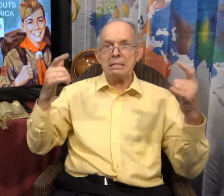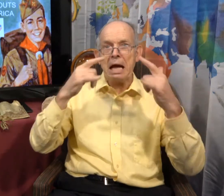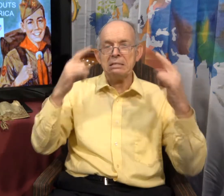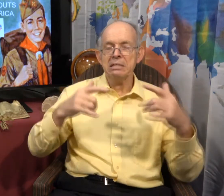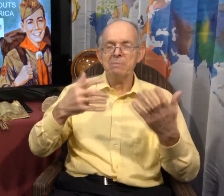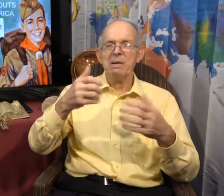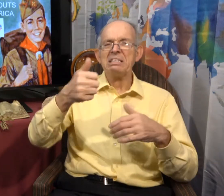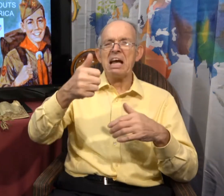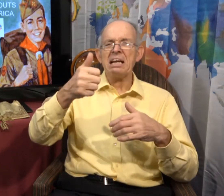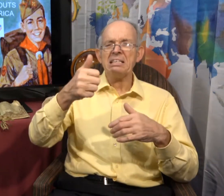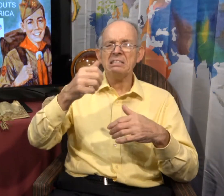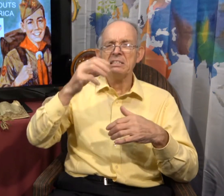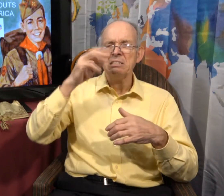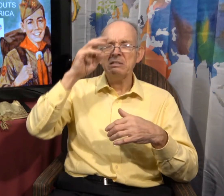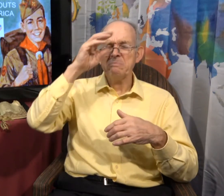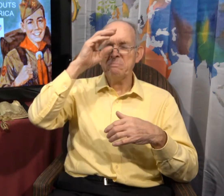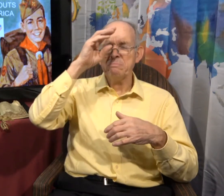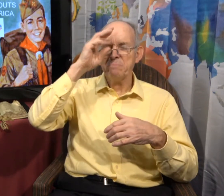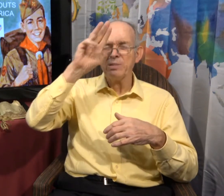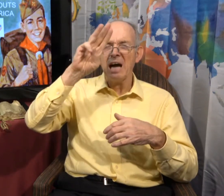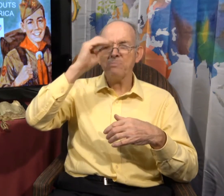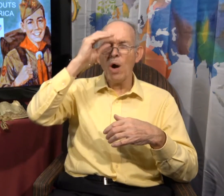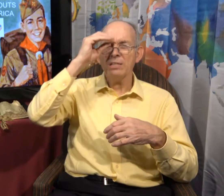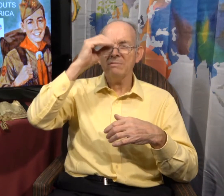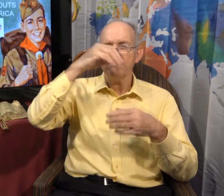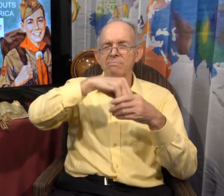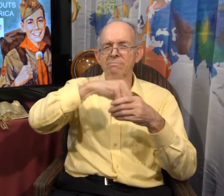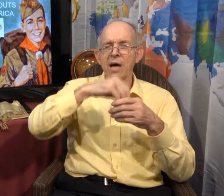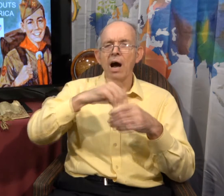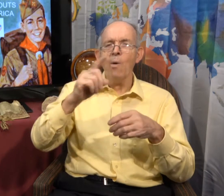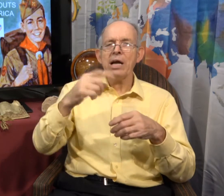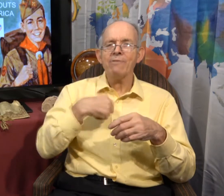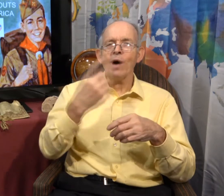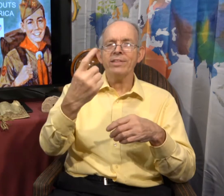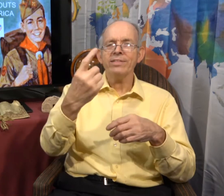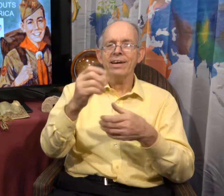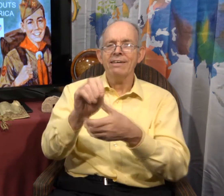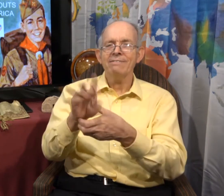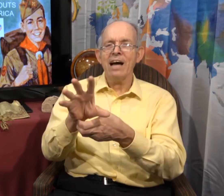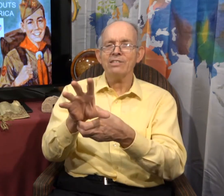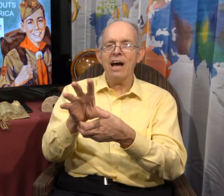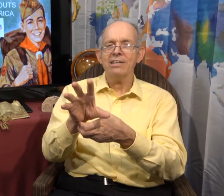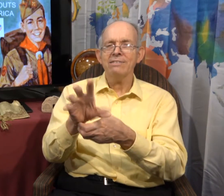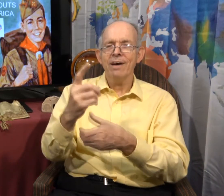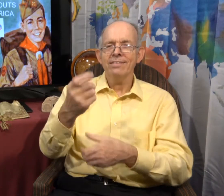10, maybe 10. First child boy. I would have one last night.